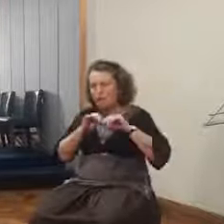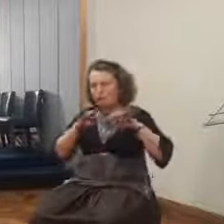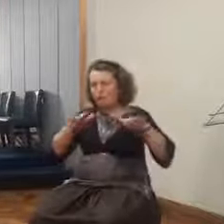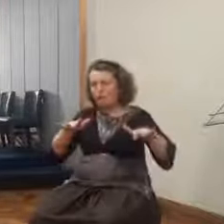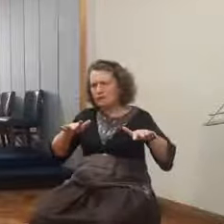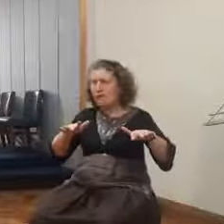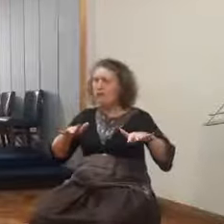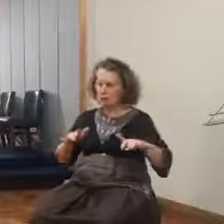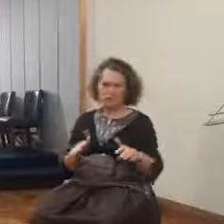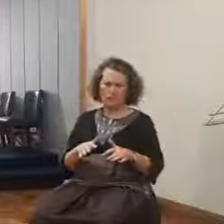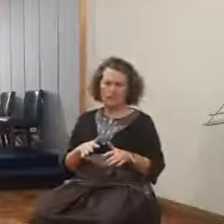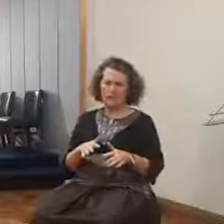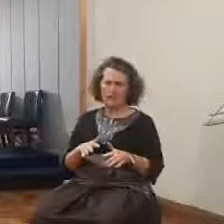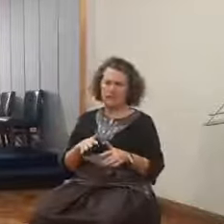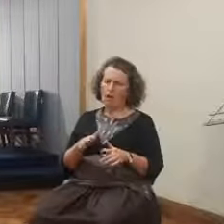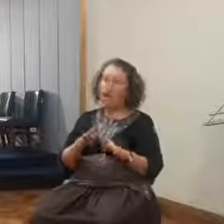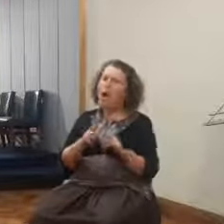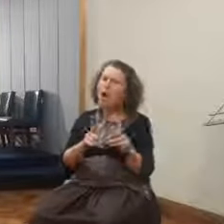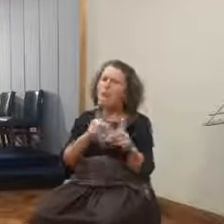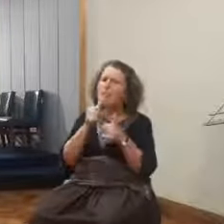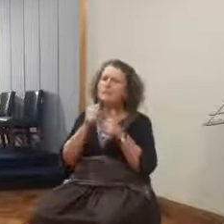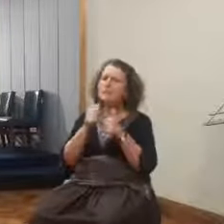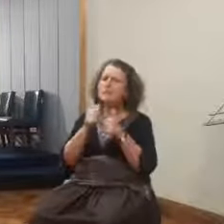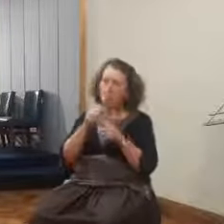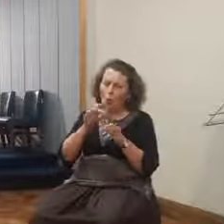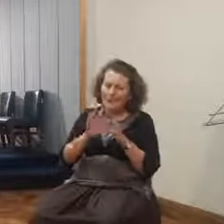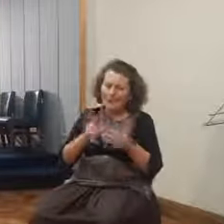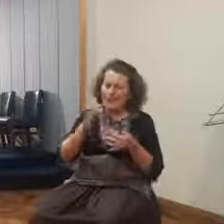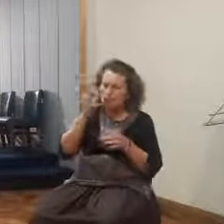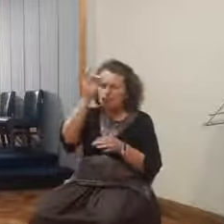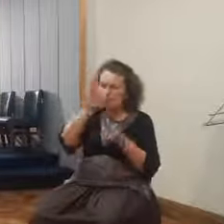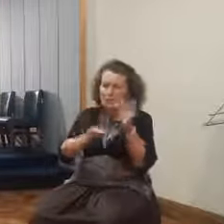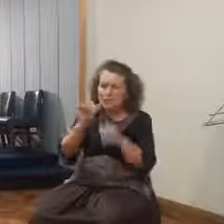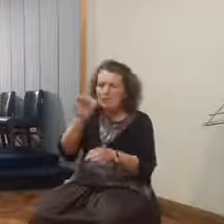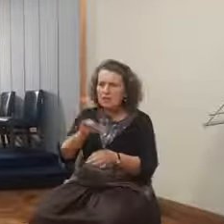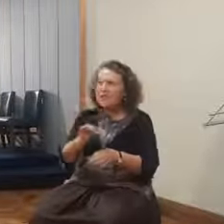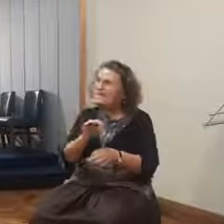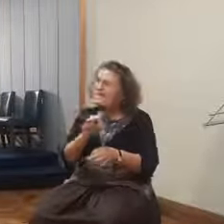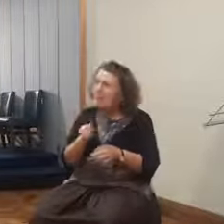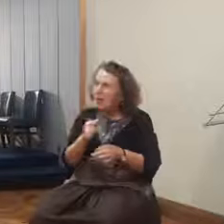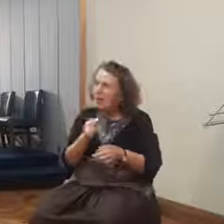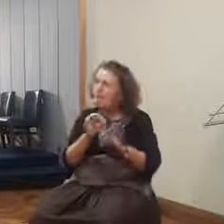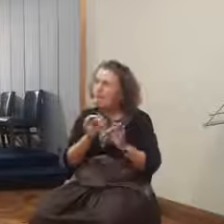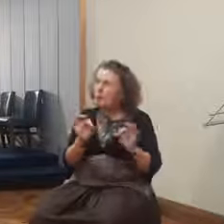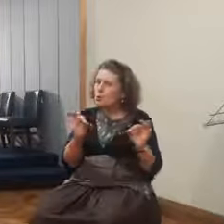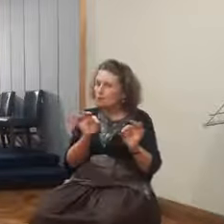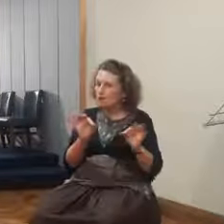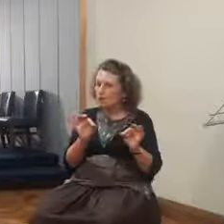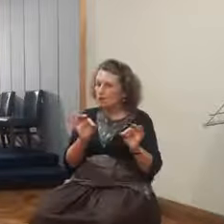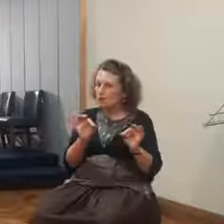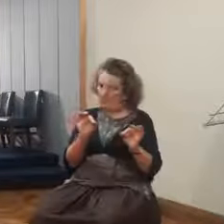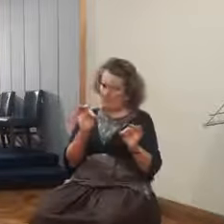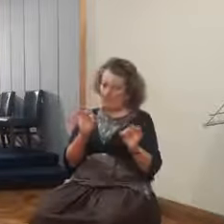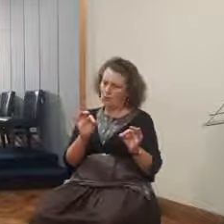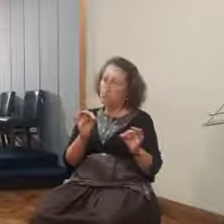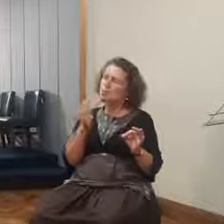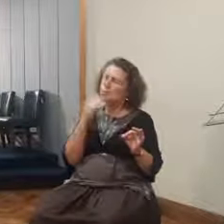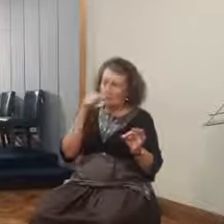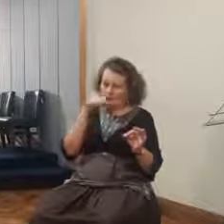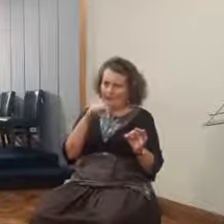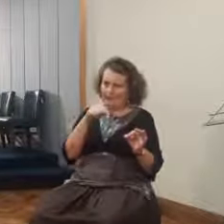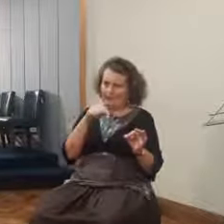worship of God are frequently referred to in the Psalms. And notice it says with a harp, with a psaltery,